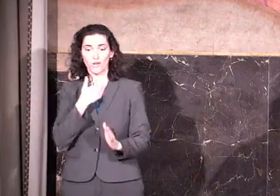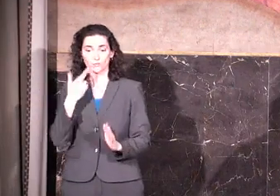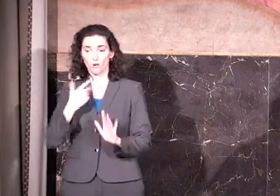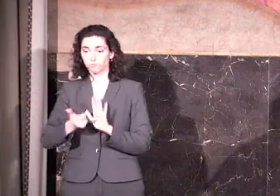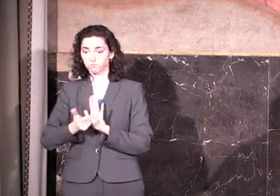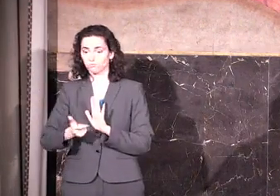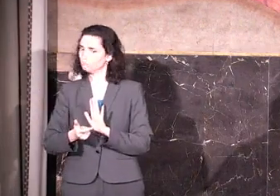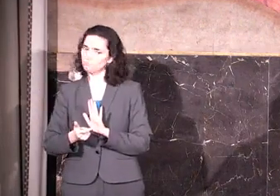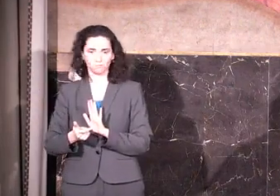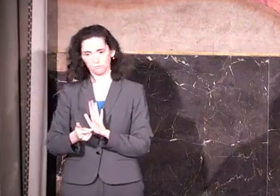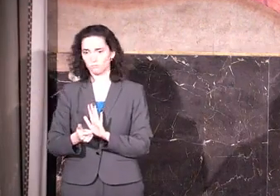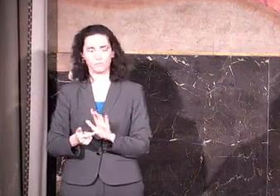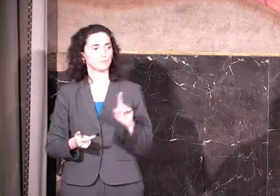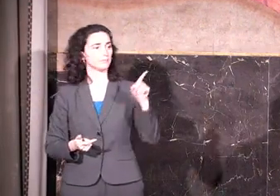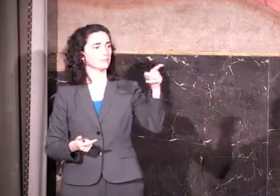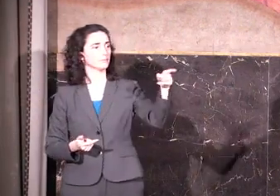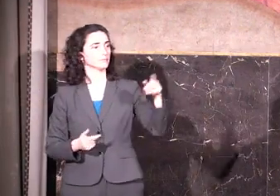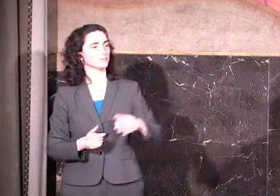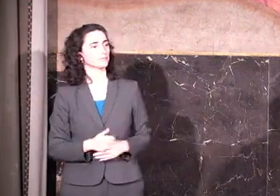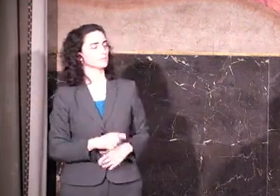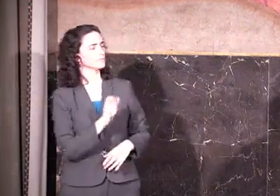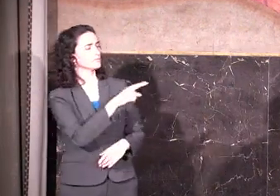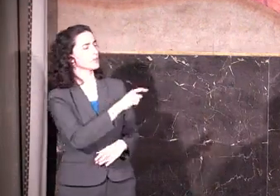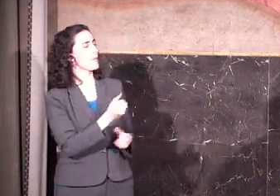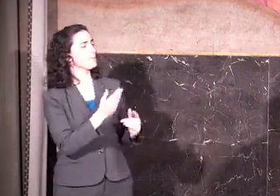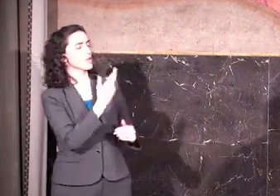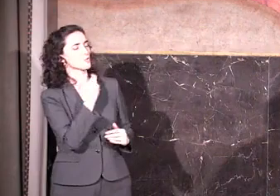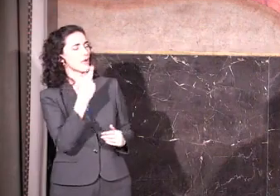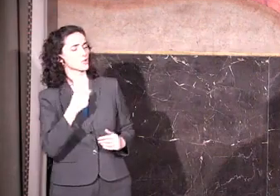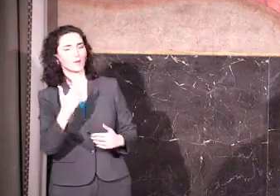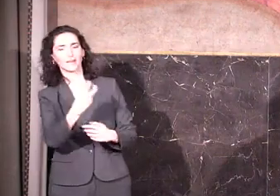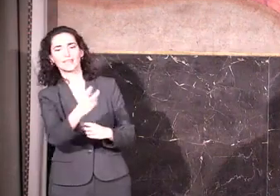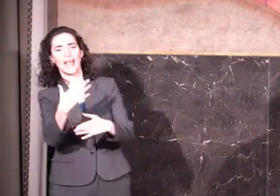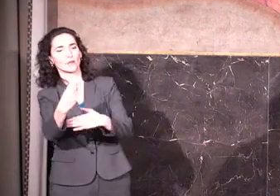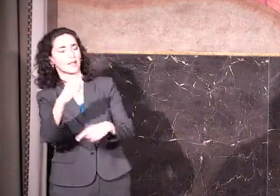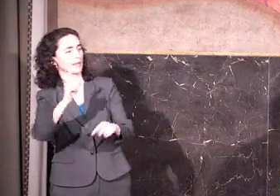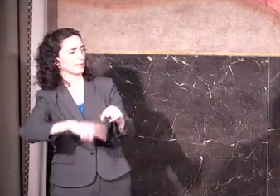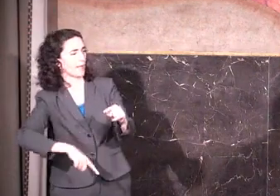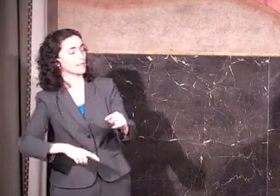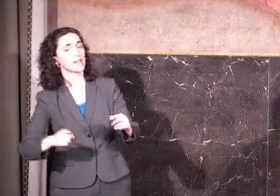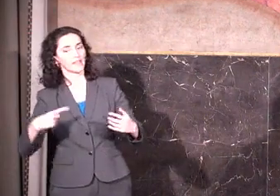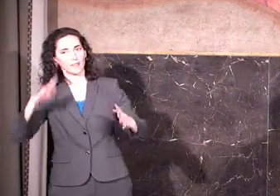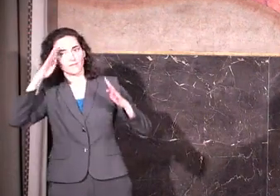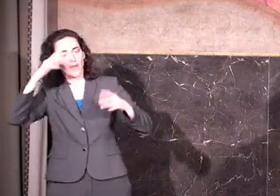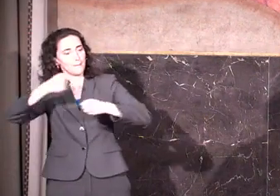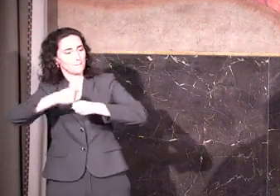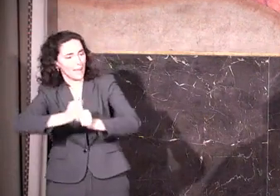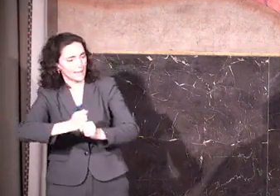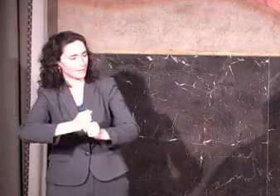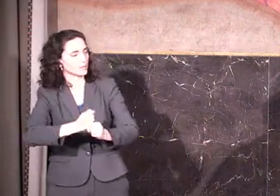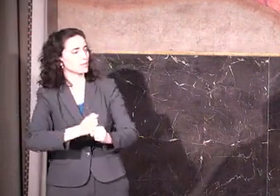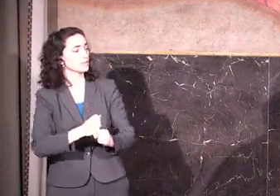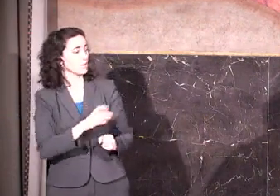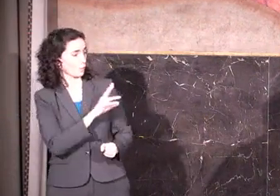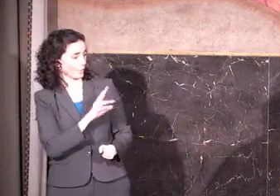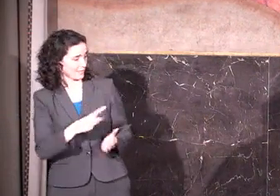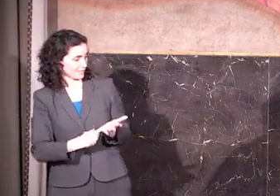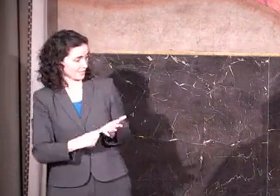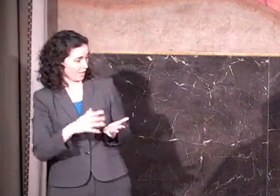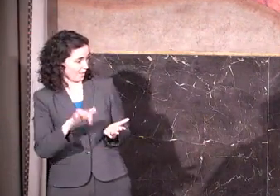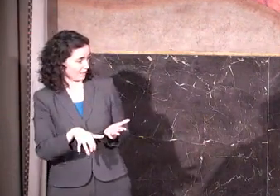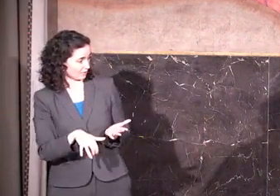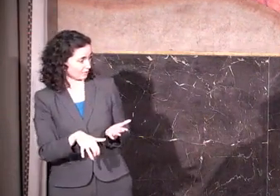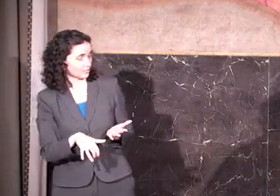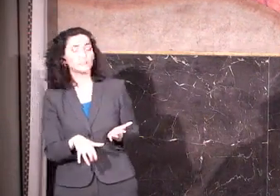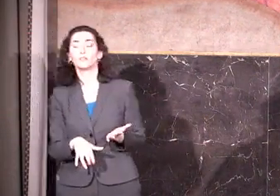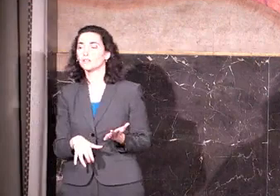Yes, ma'am. So many restaurants that don't have a patio, they're essentially making a patio. Does the website address that? Currently,